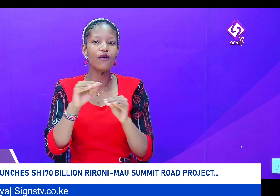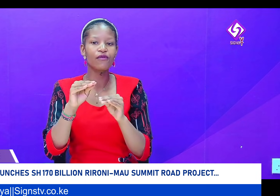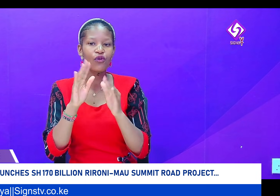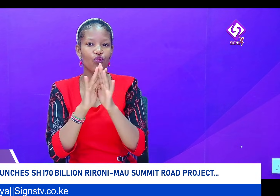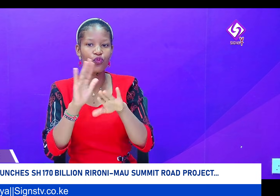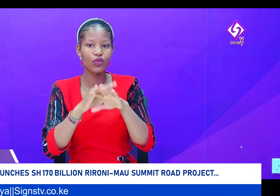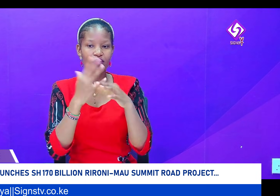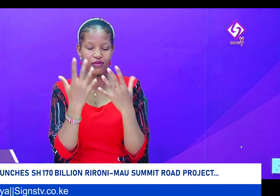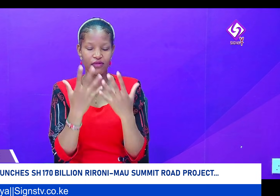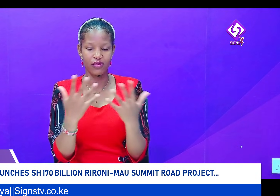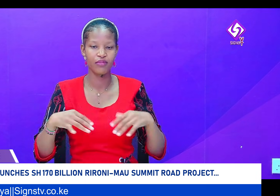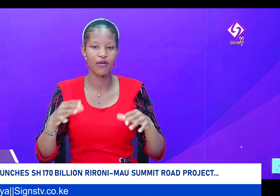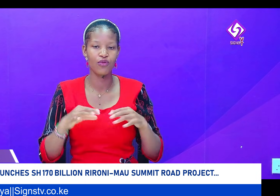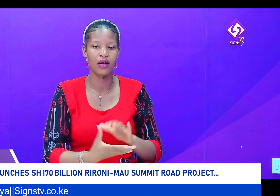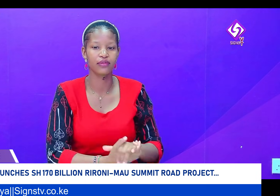people.